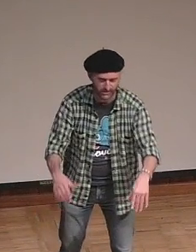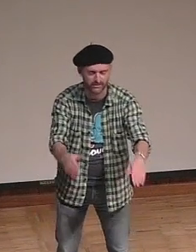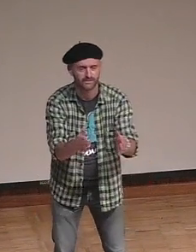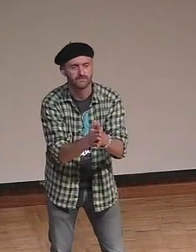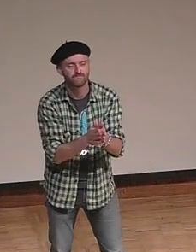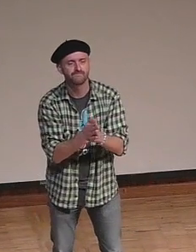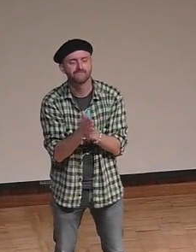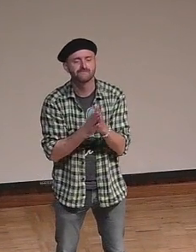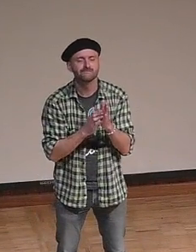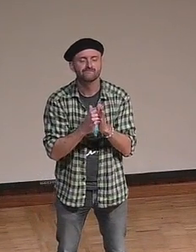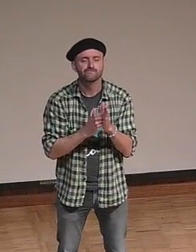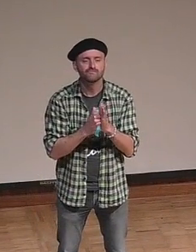So I'm getting some balance here. Here we go.